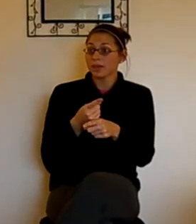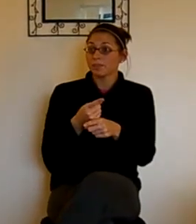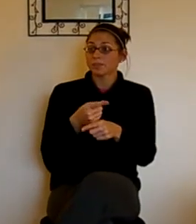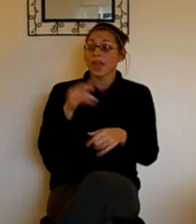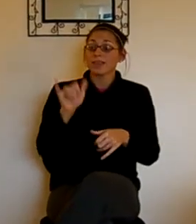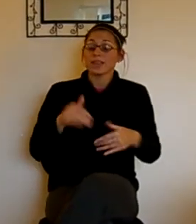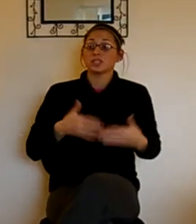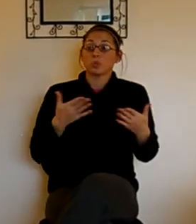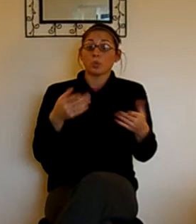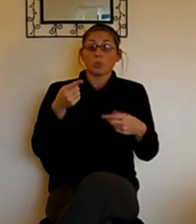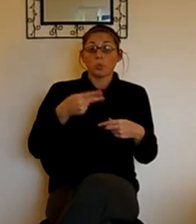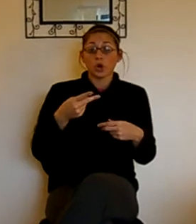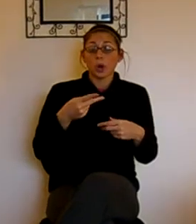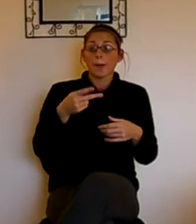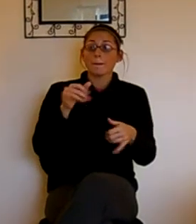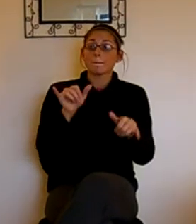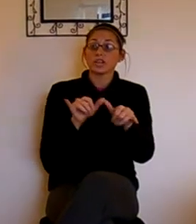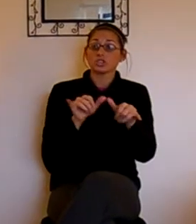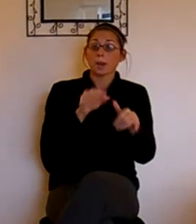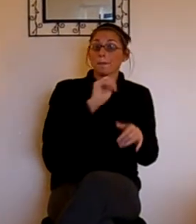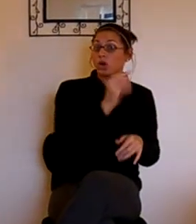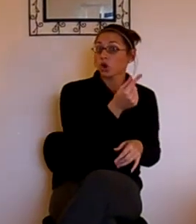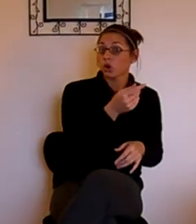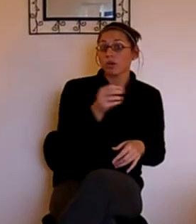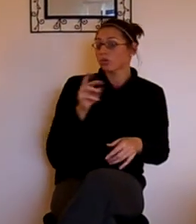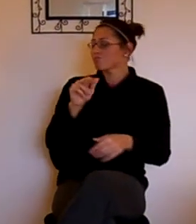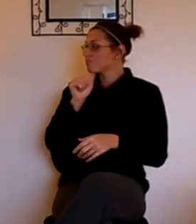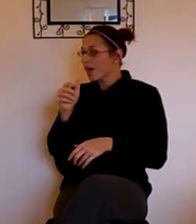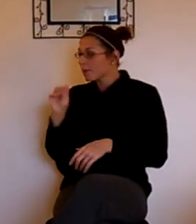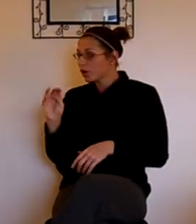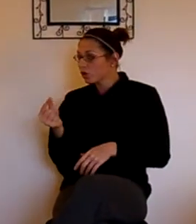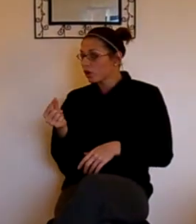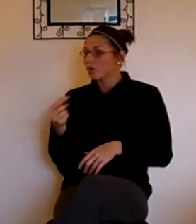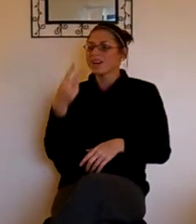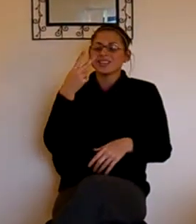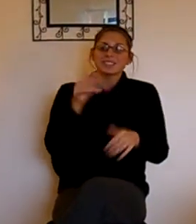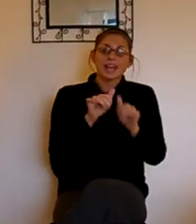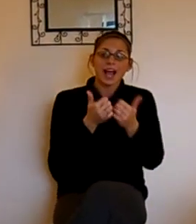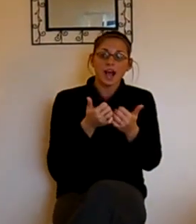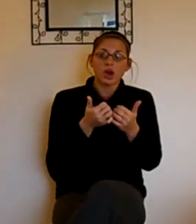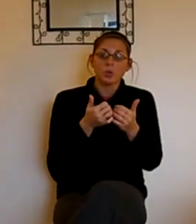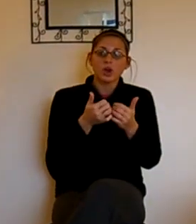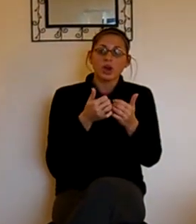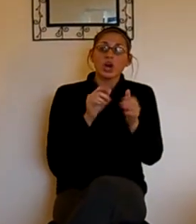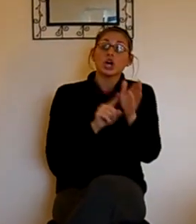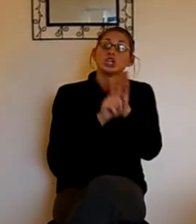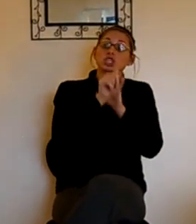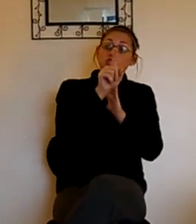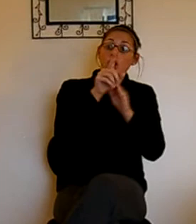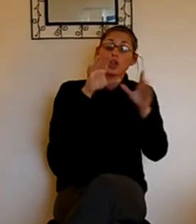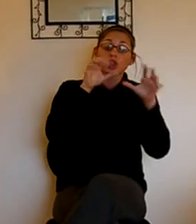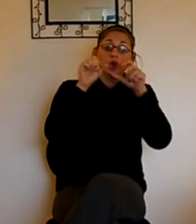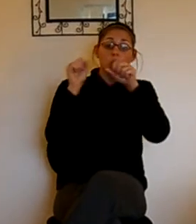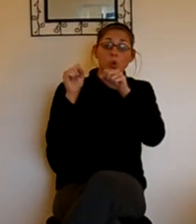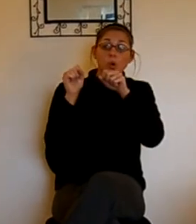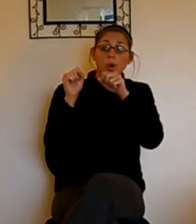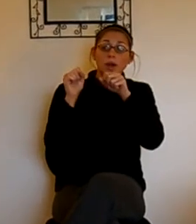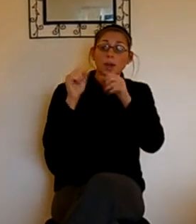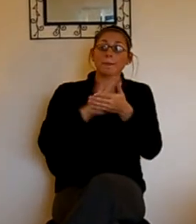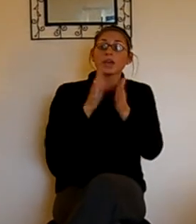either have Miracle-Gro or not Miracle-Gro. We're going to see how tall the corn gets over a period of time. So that would be our